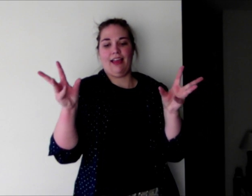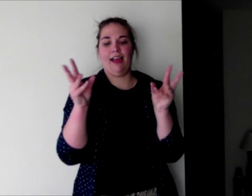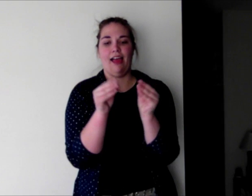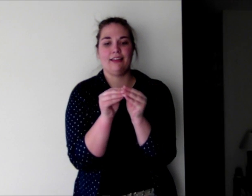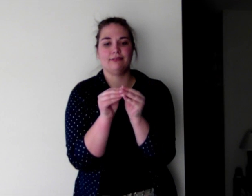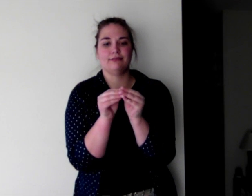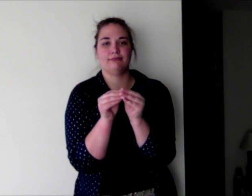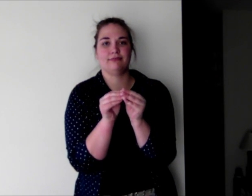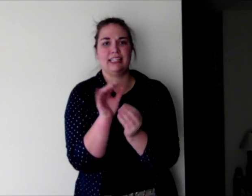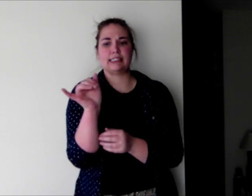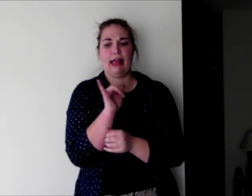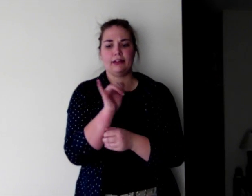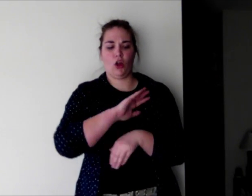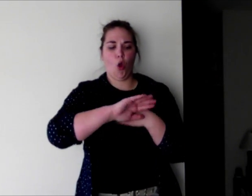Add.